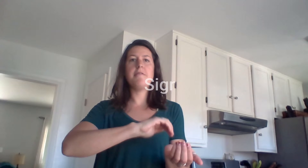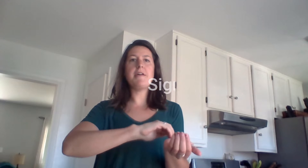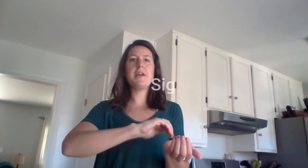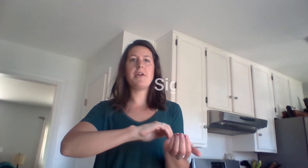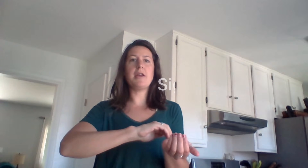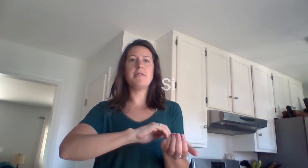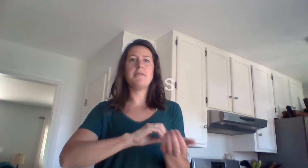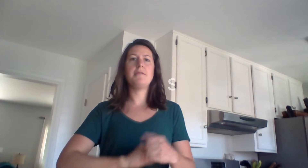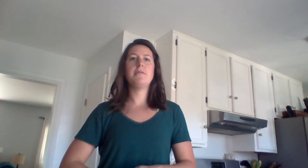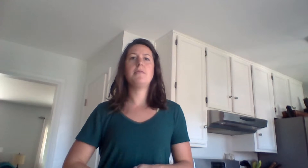Veterinarian,